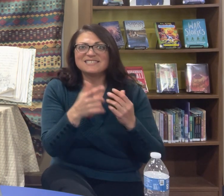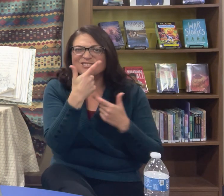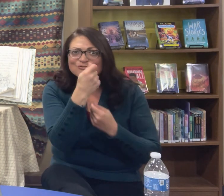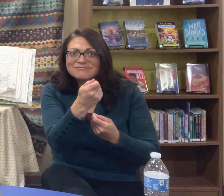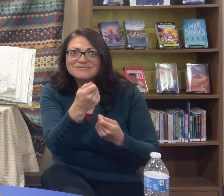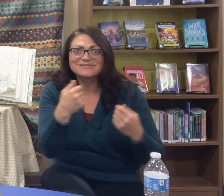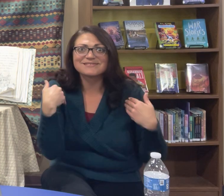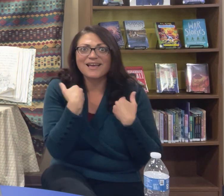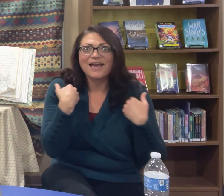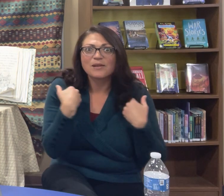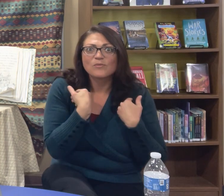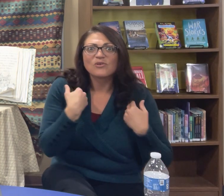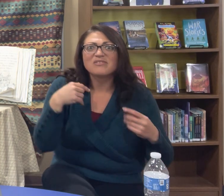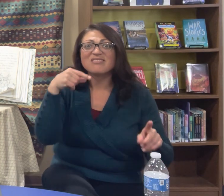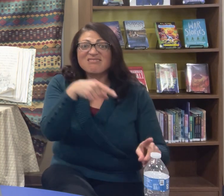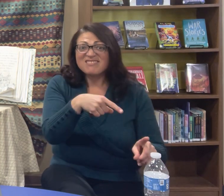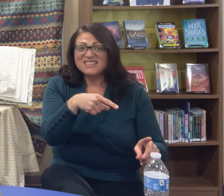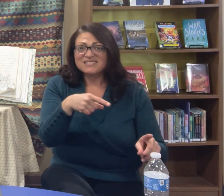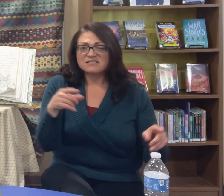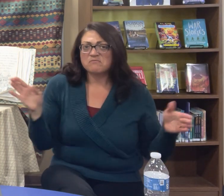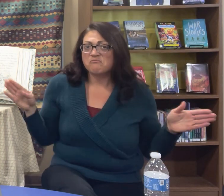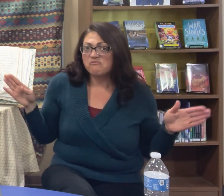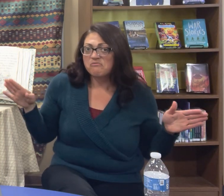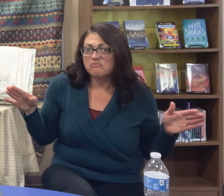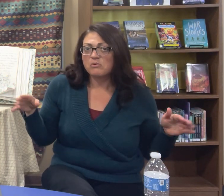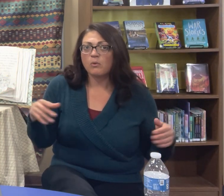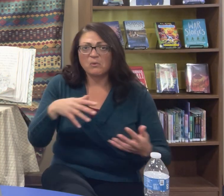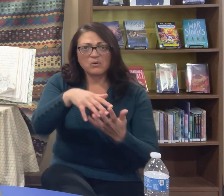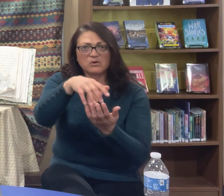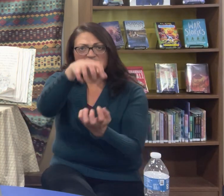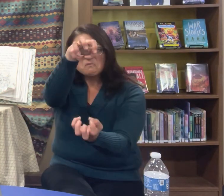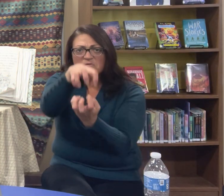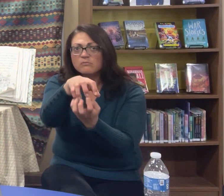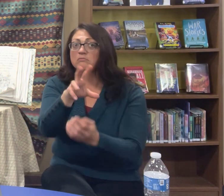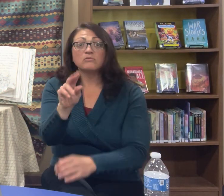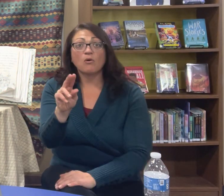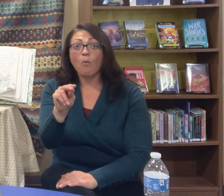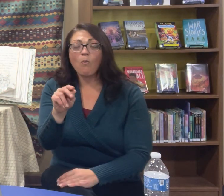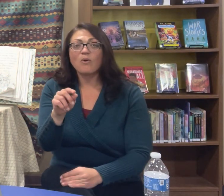or flippers. It had wings.